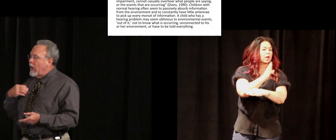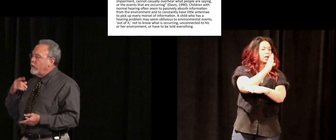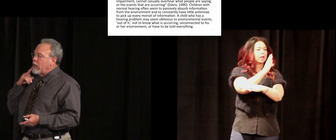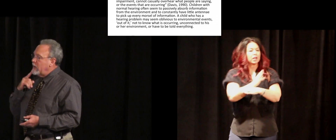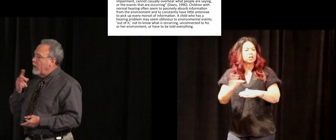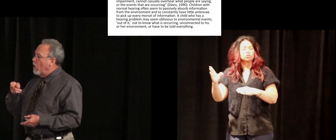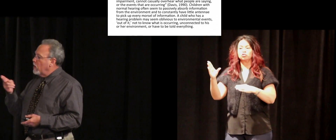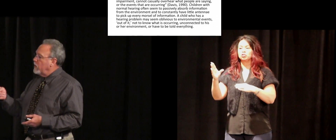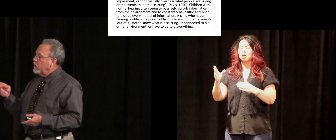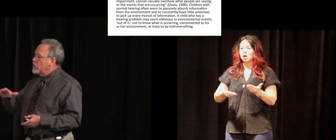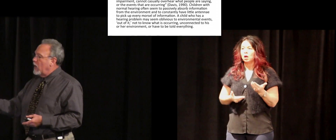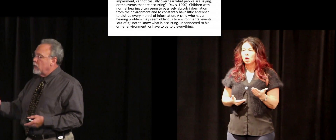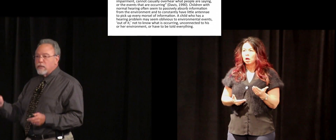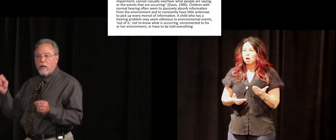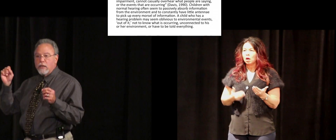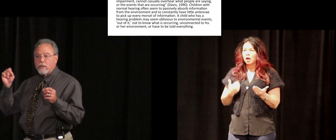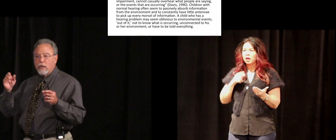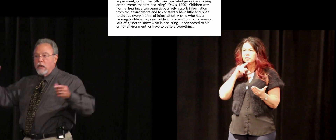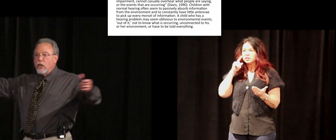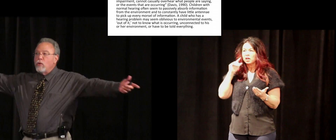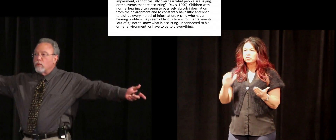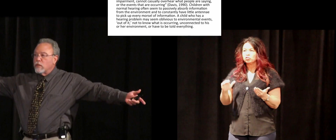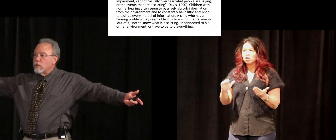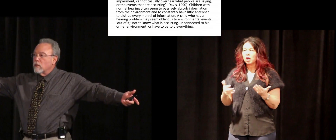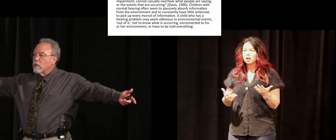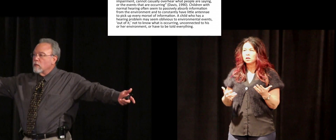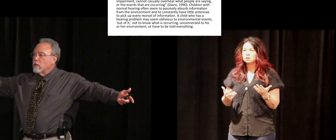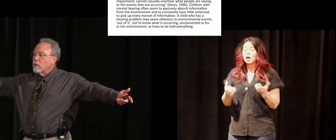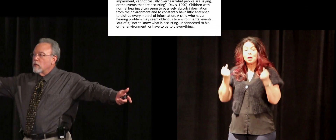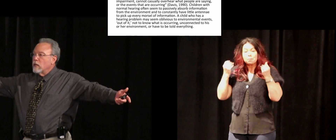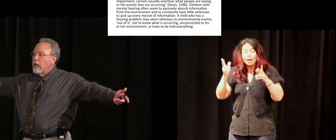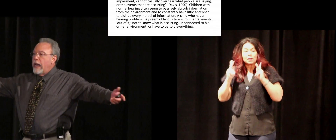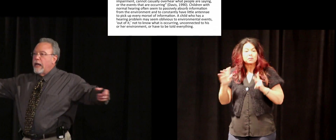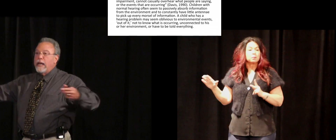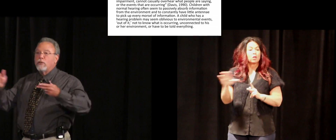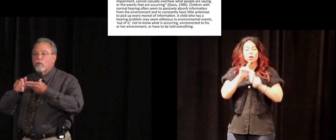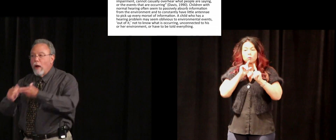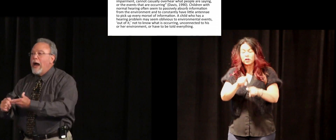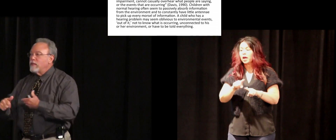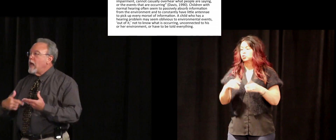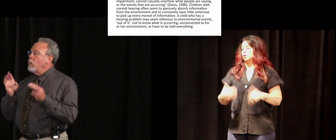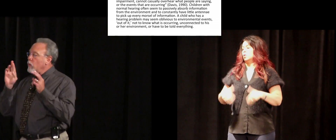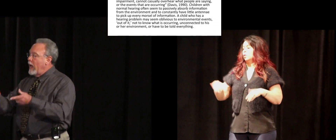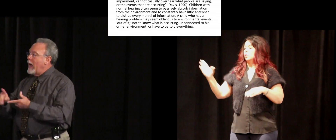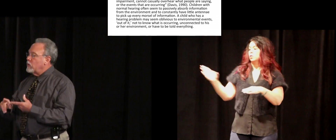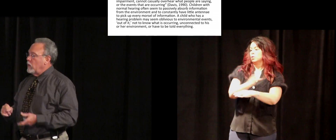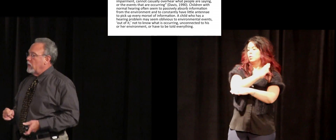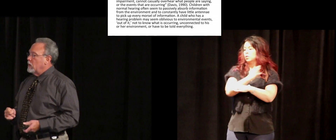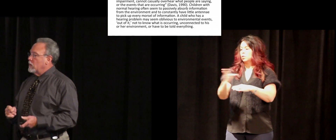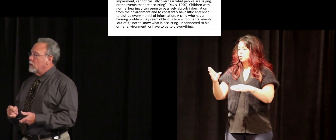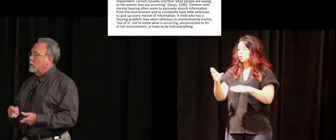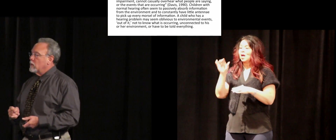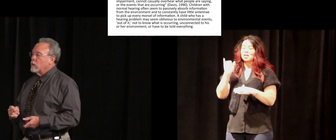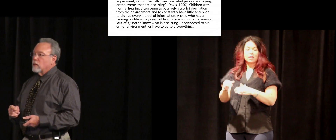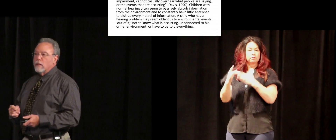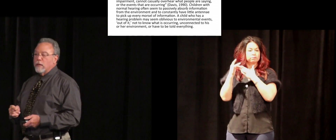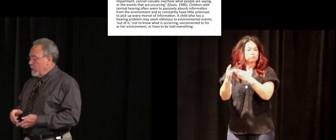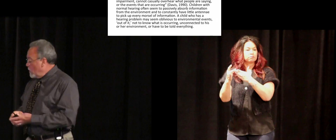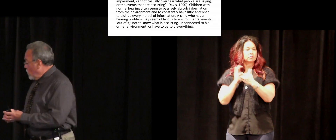I love that age. They get that sense of independence and the glee that they have when they're independent.